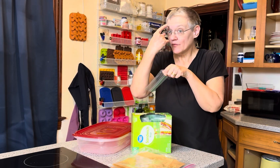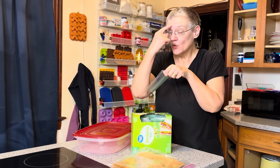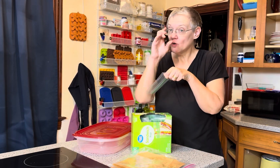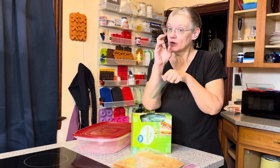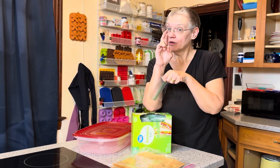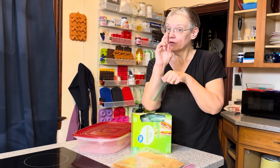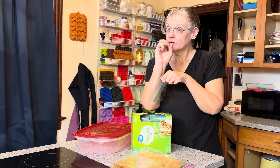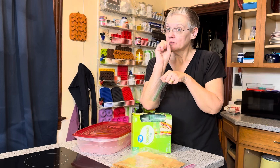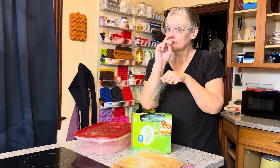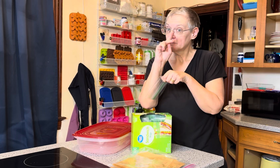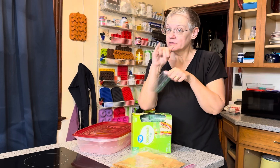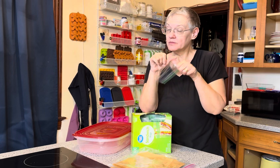keep them crispy.